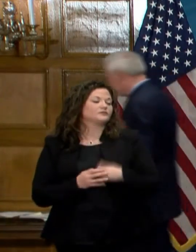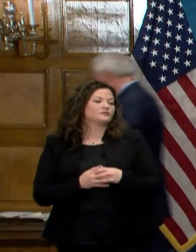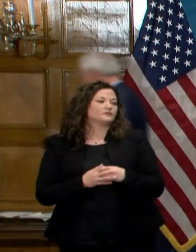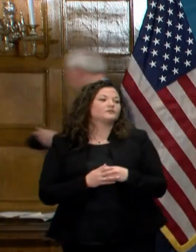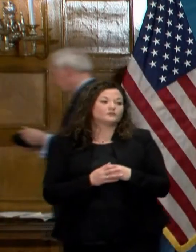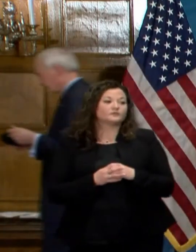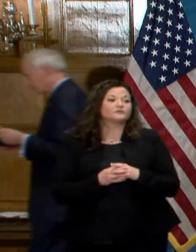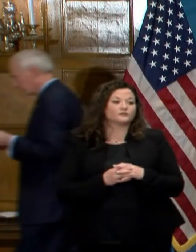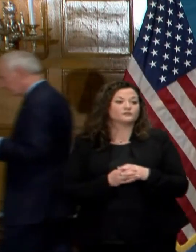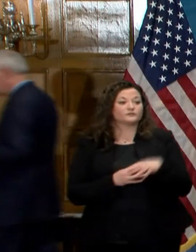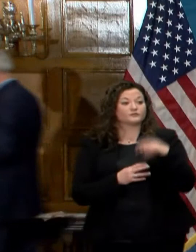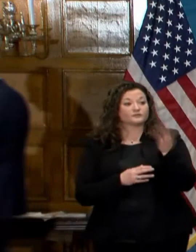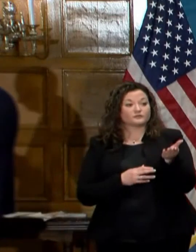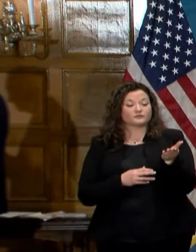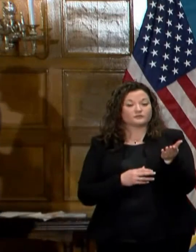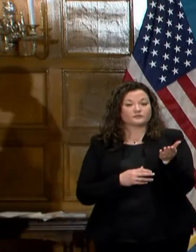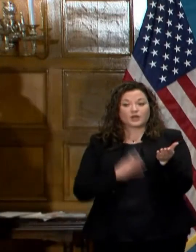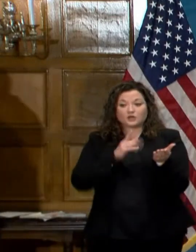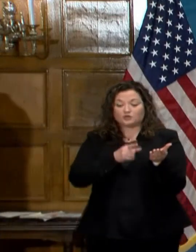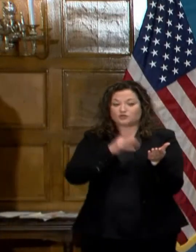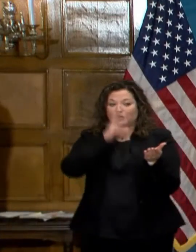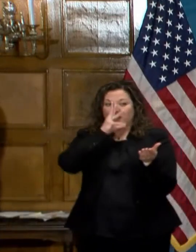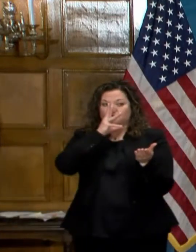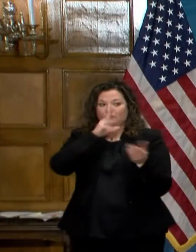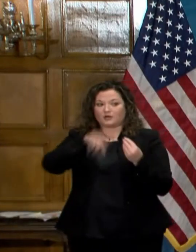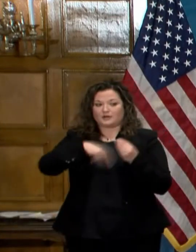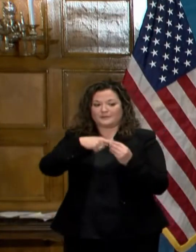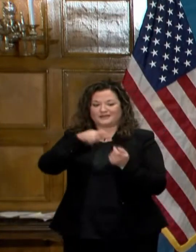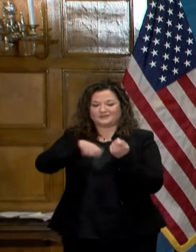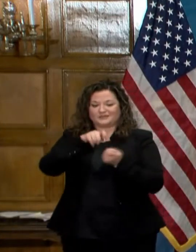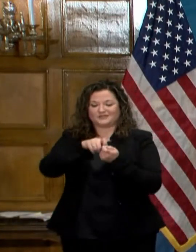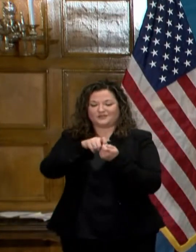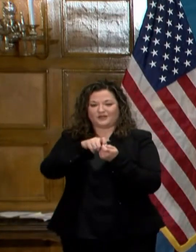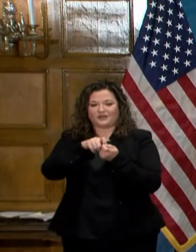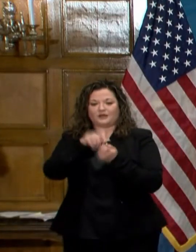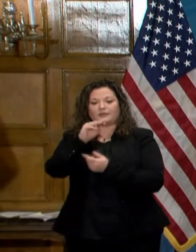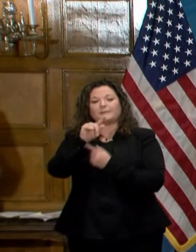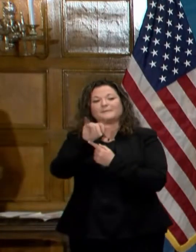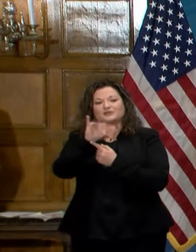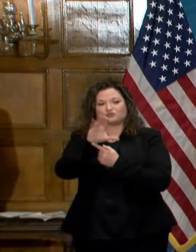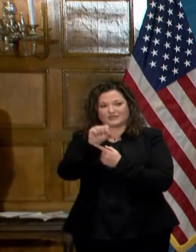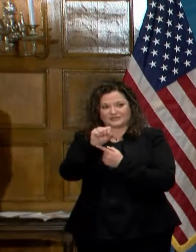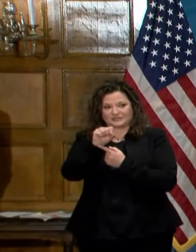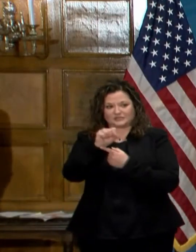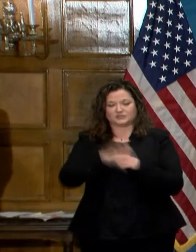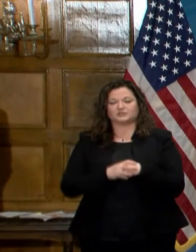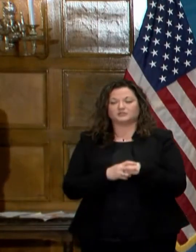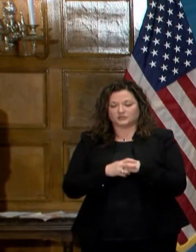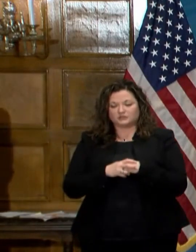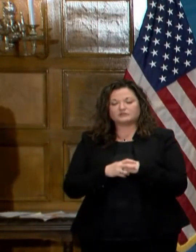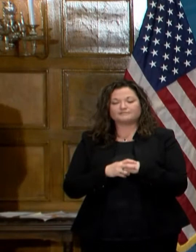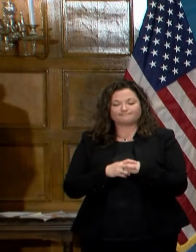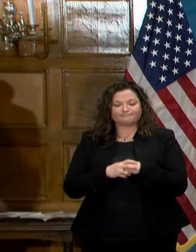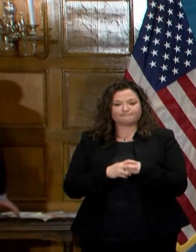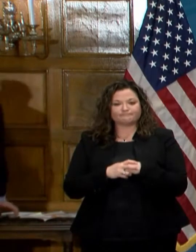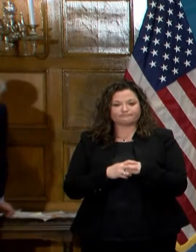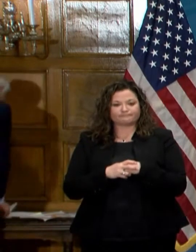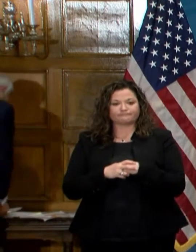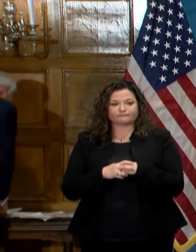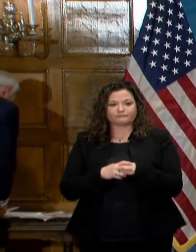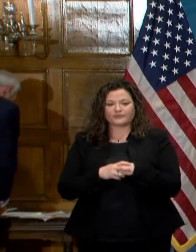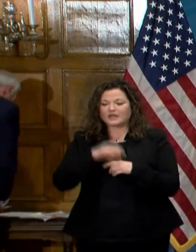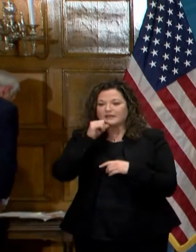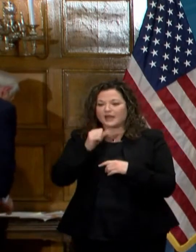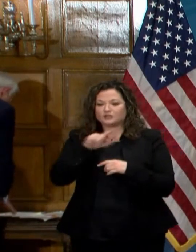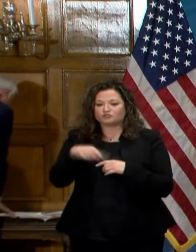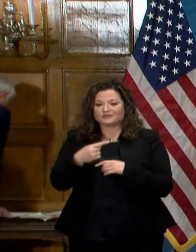So you're actually talking specifically about the metrics that need to be looked at, and that is not just the number of doses you're